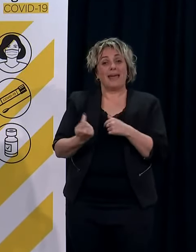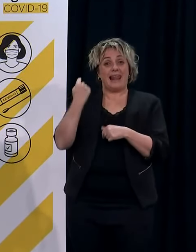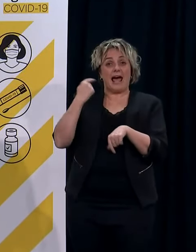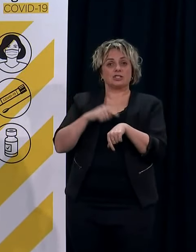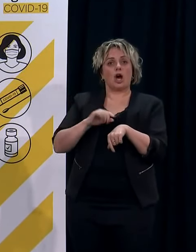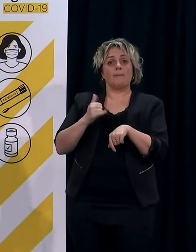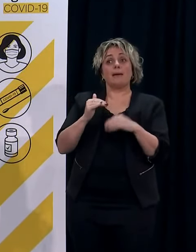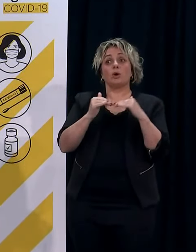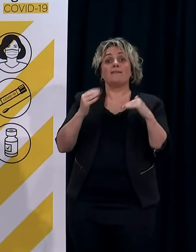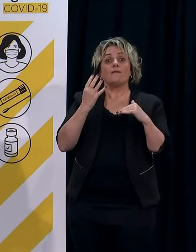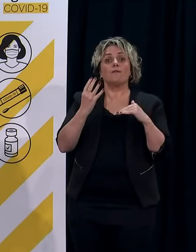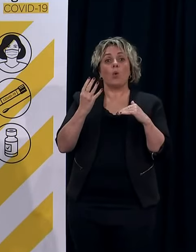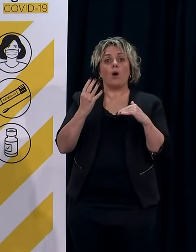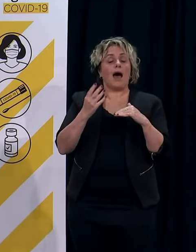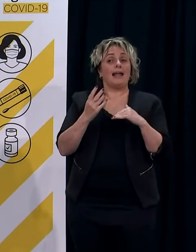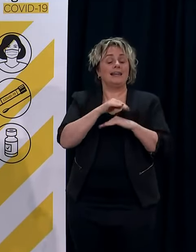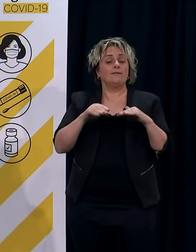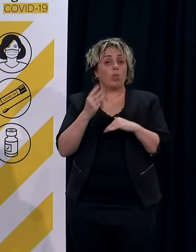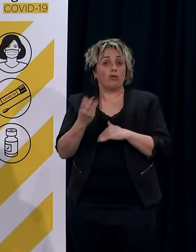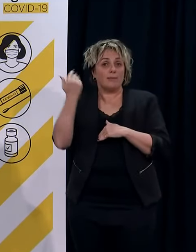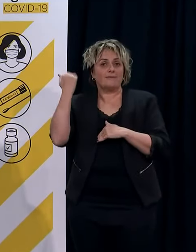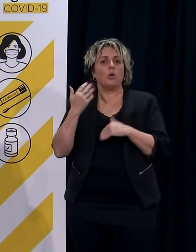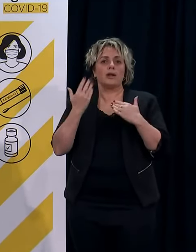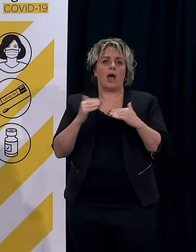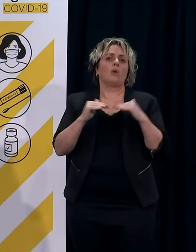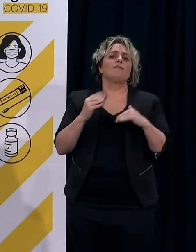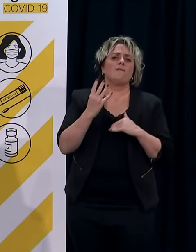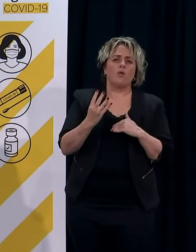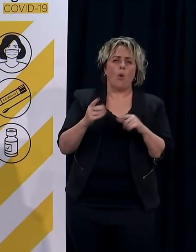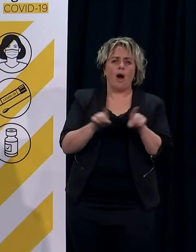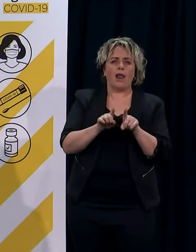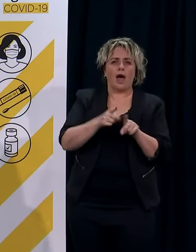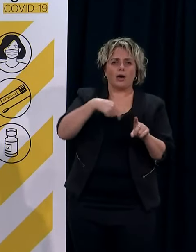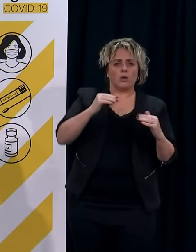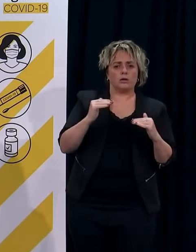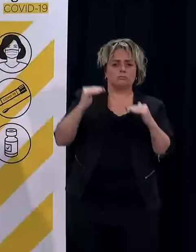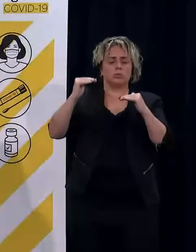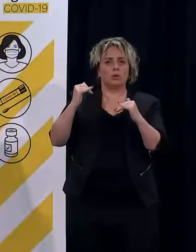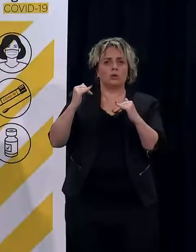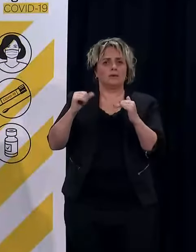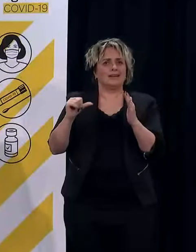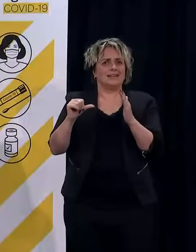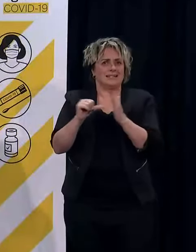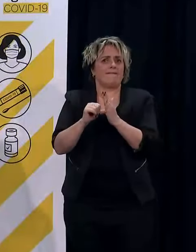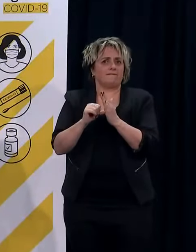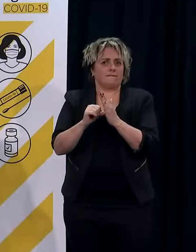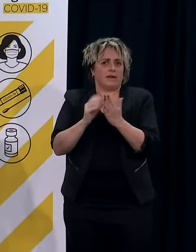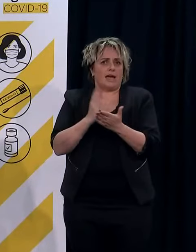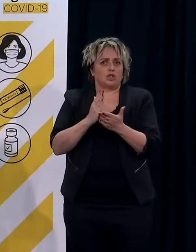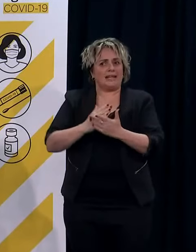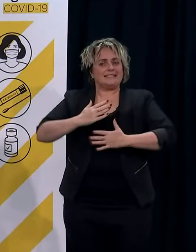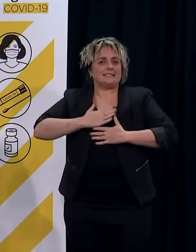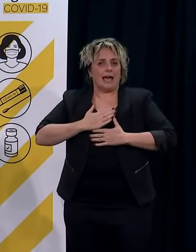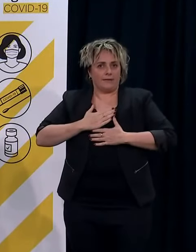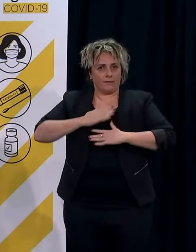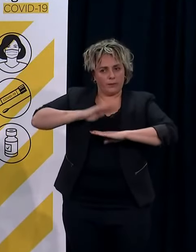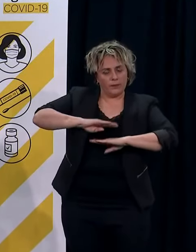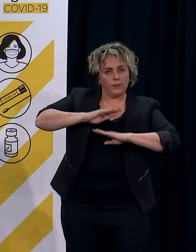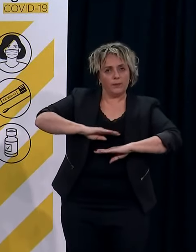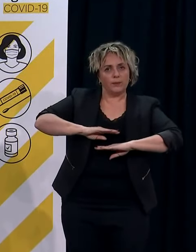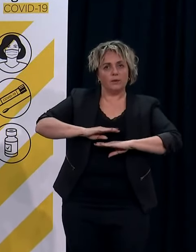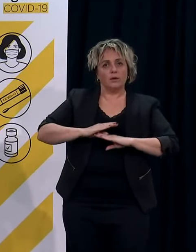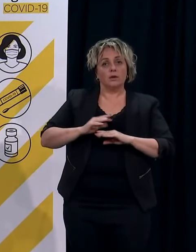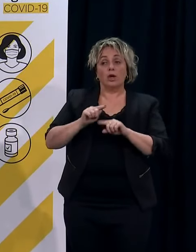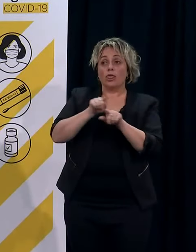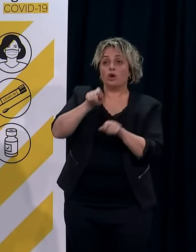might usually have used a 2, we're using a 3. So you can just really see that adjustment in the way that we're using our settings. So to those individuals, I'd